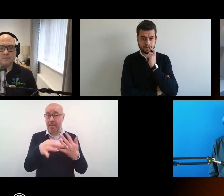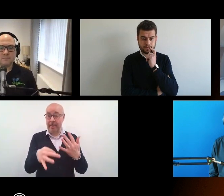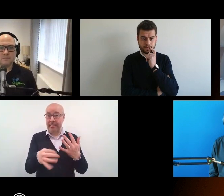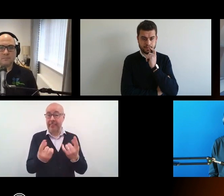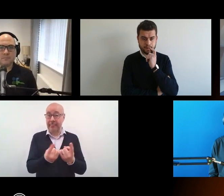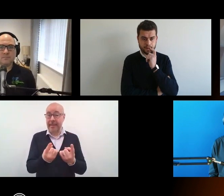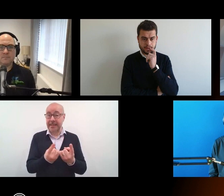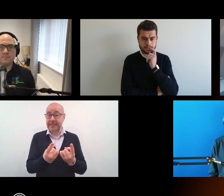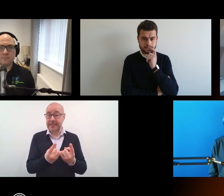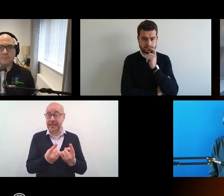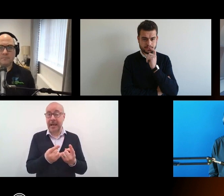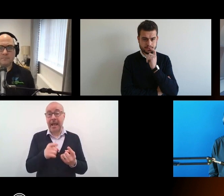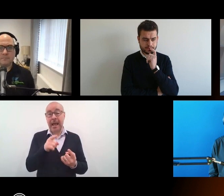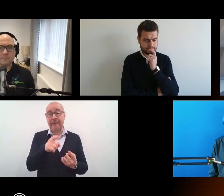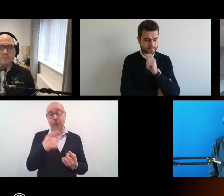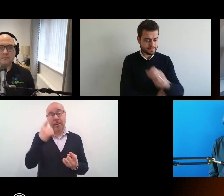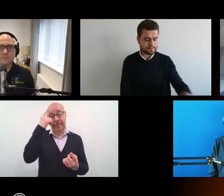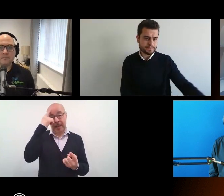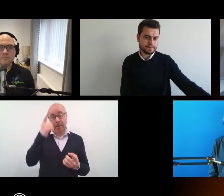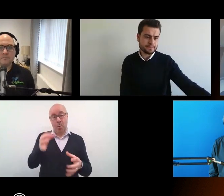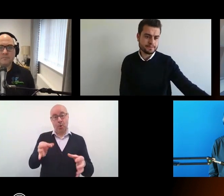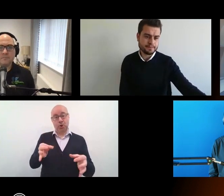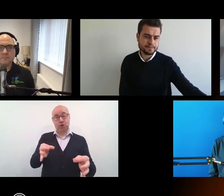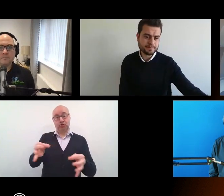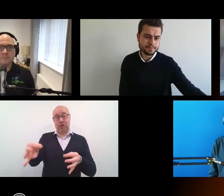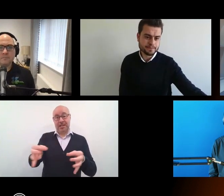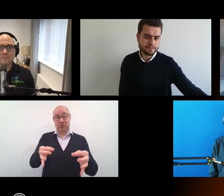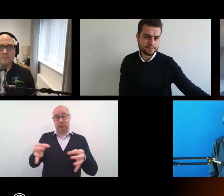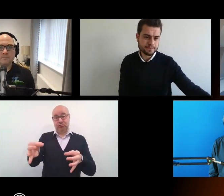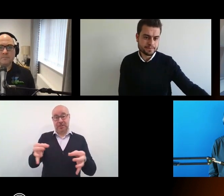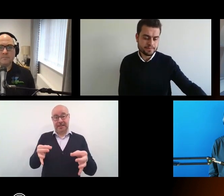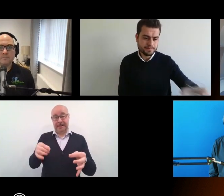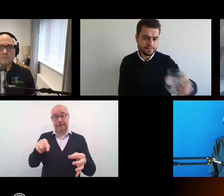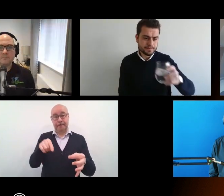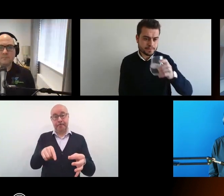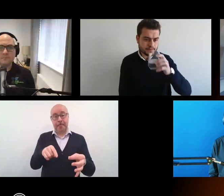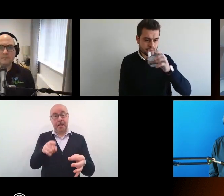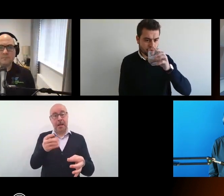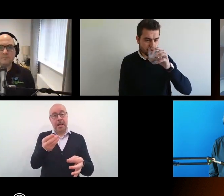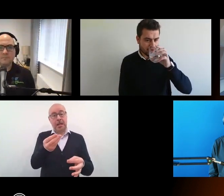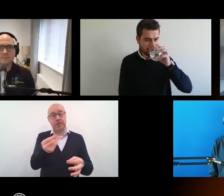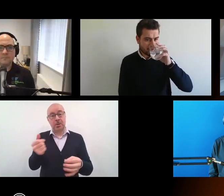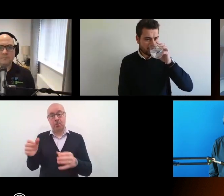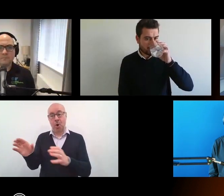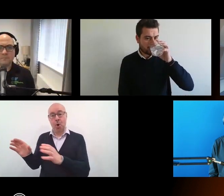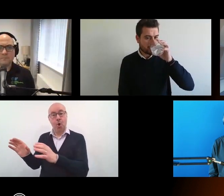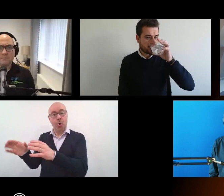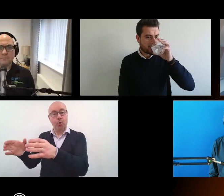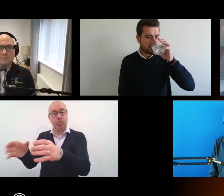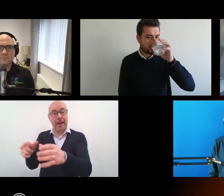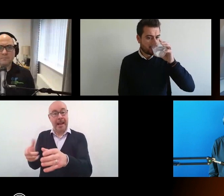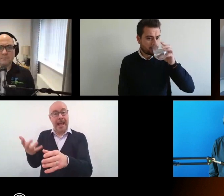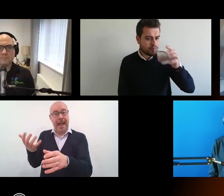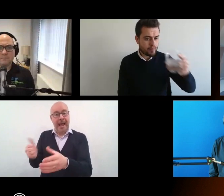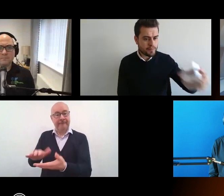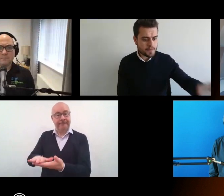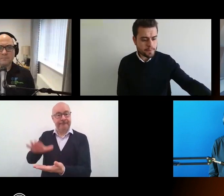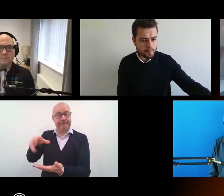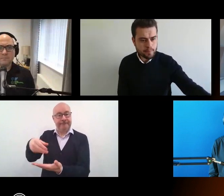how we could do this strategically. So if there is, if there are certain groups that have got funding that are the